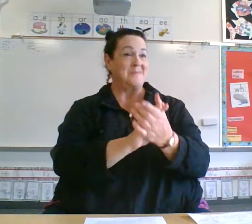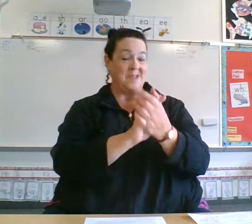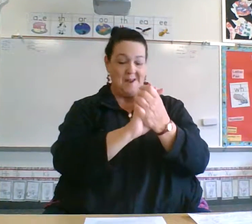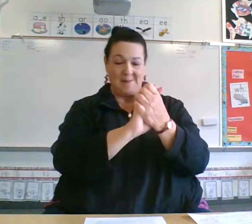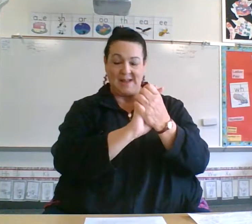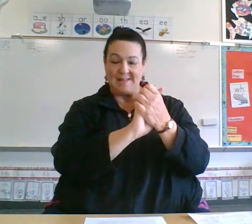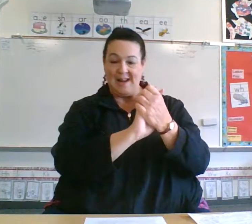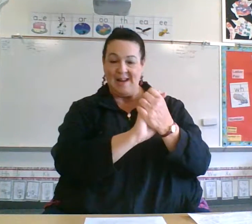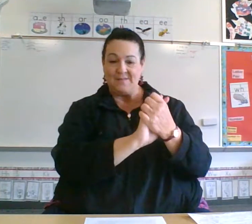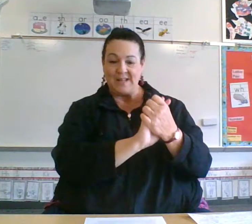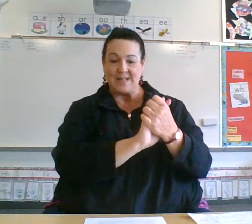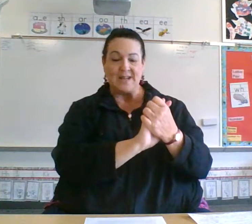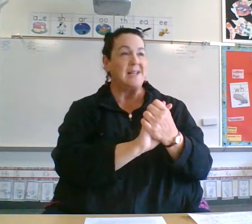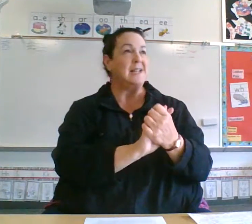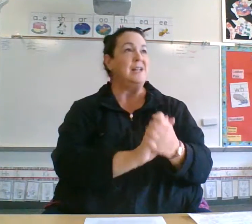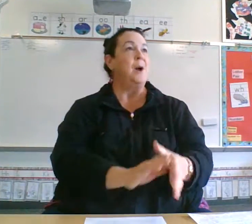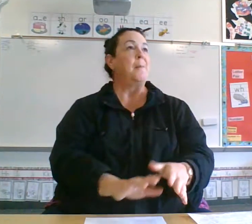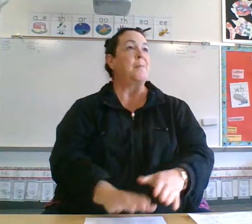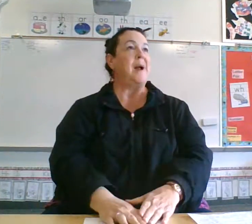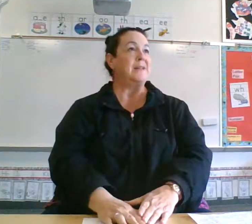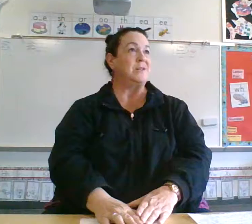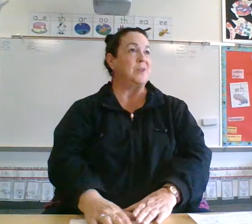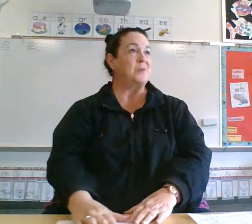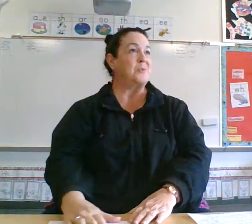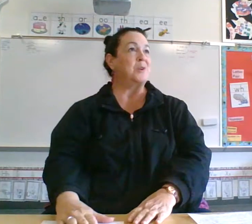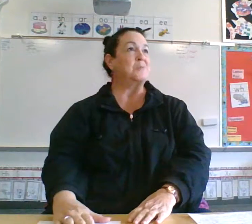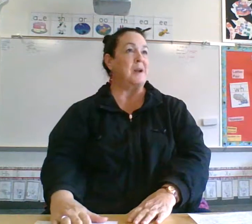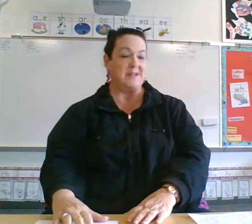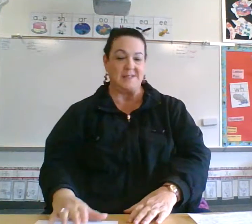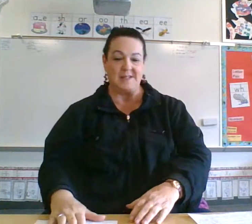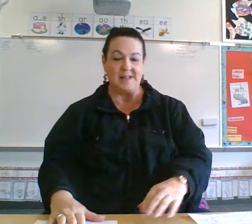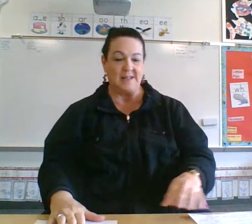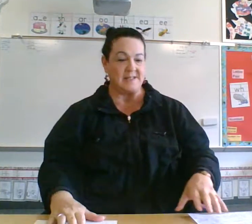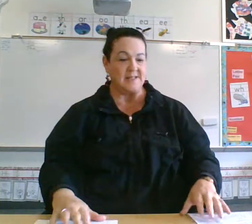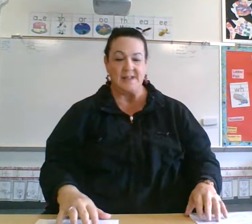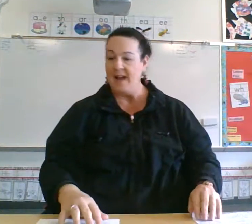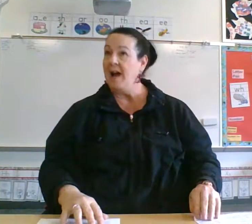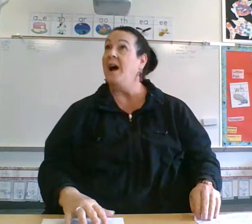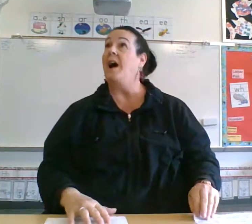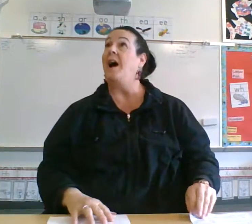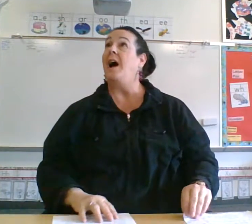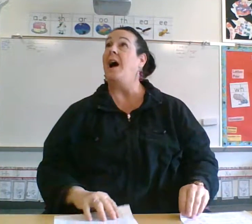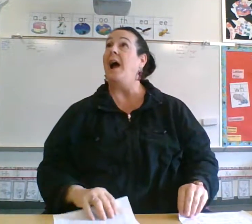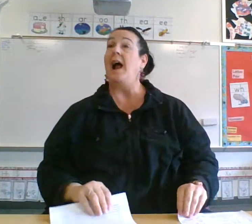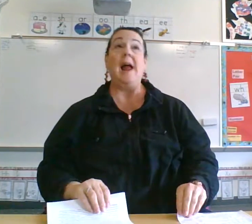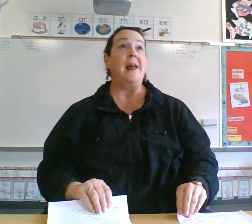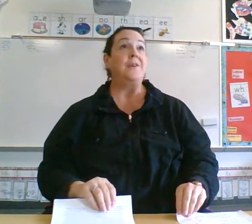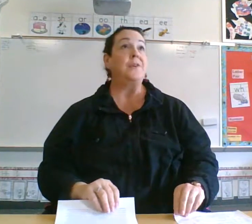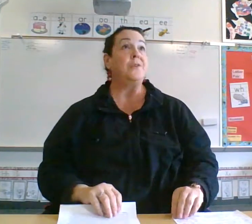Okay, that's the end of lesson 19. Practice those words, practice the sentences. And do